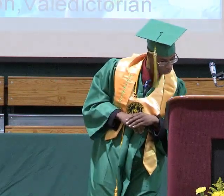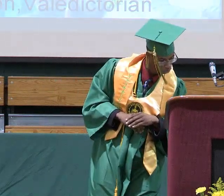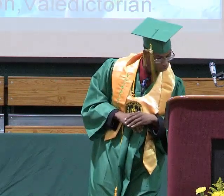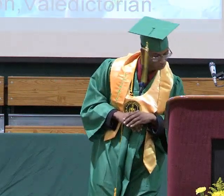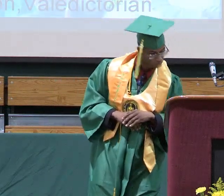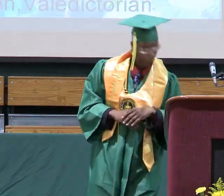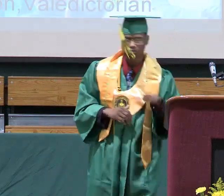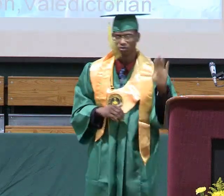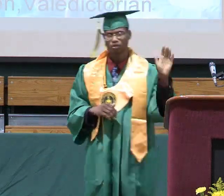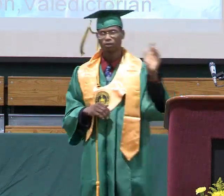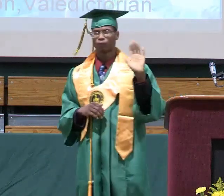your futures.